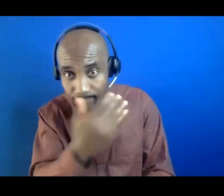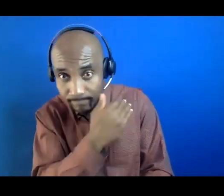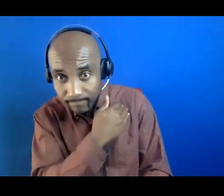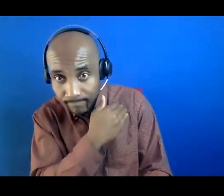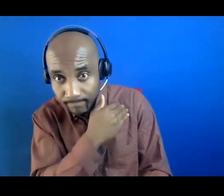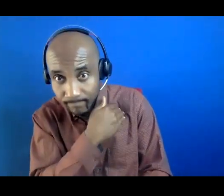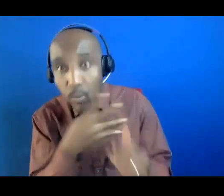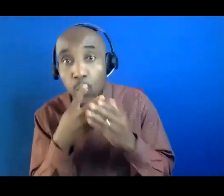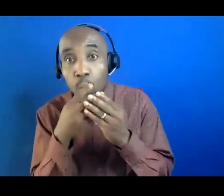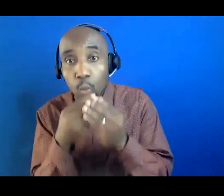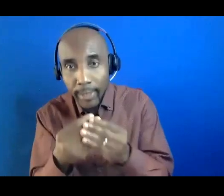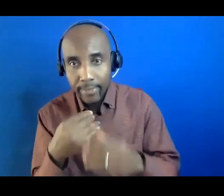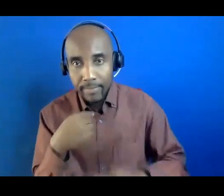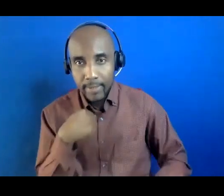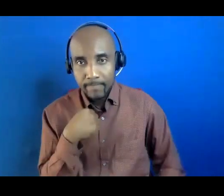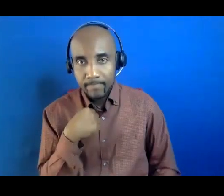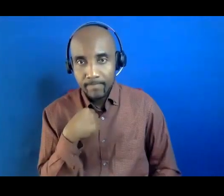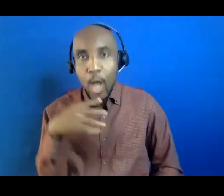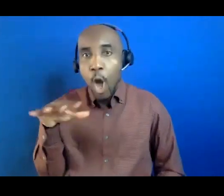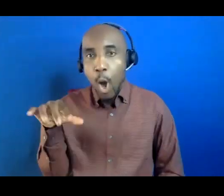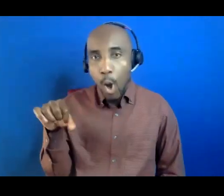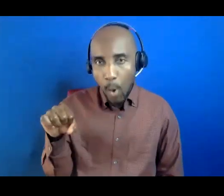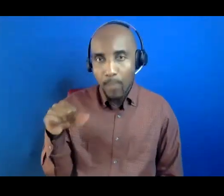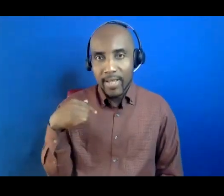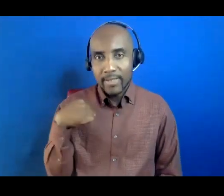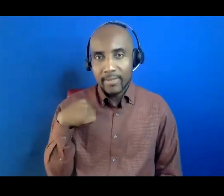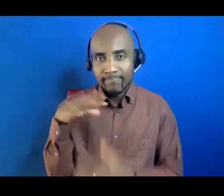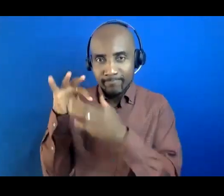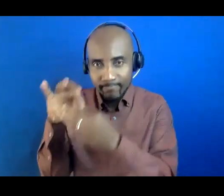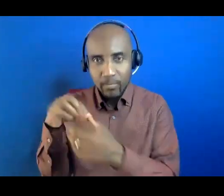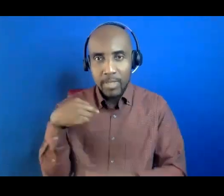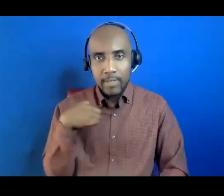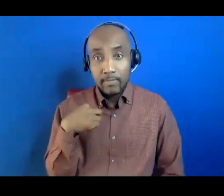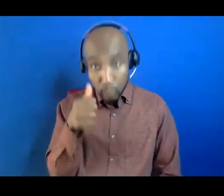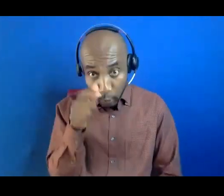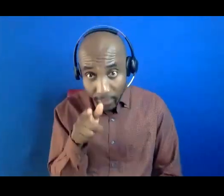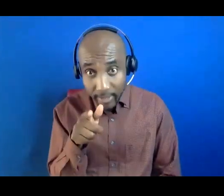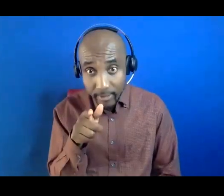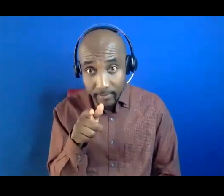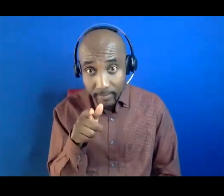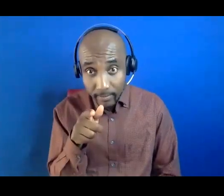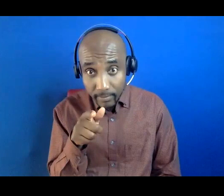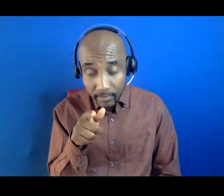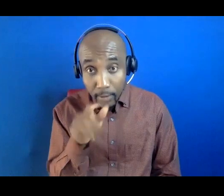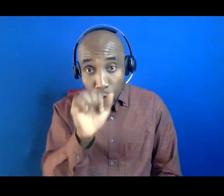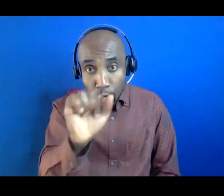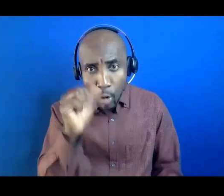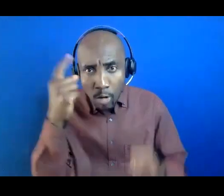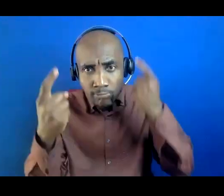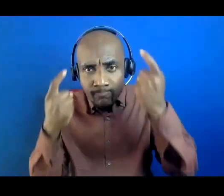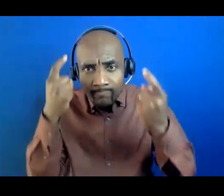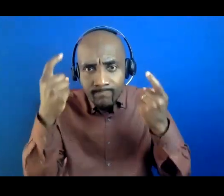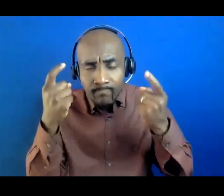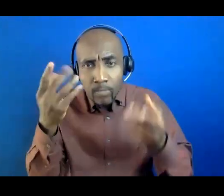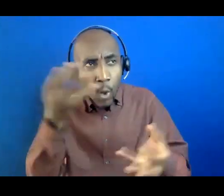be with me and hold my hand? Do you know that I want you to bring all your questions? What is